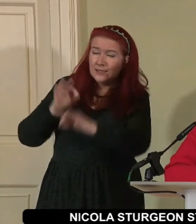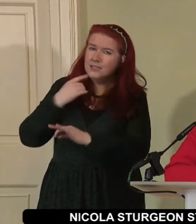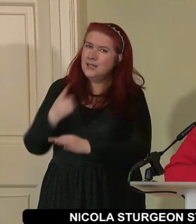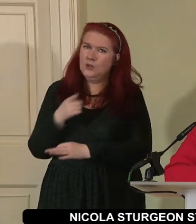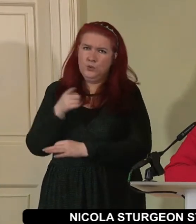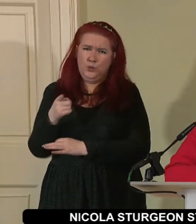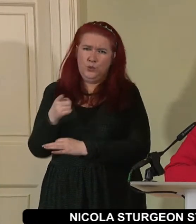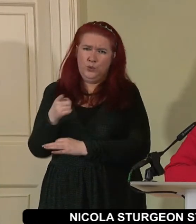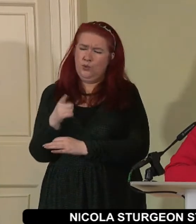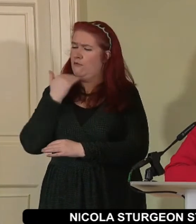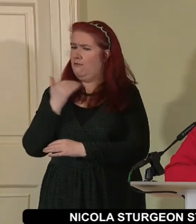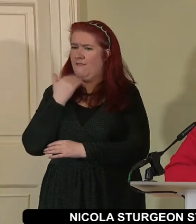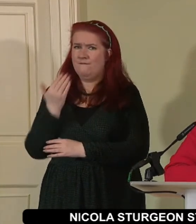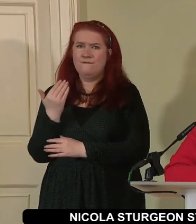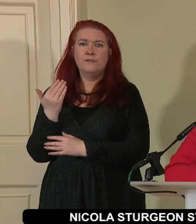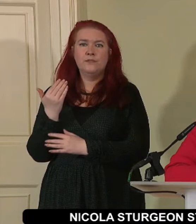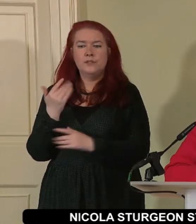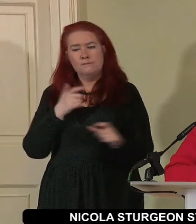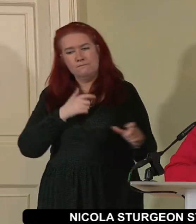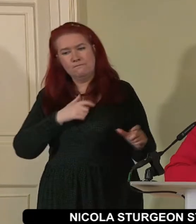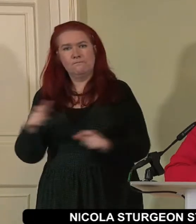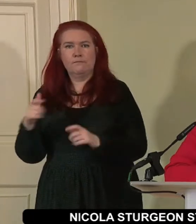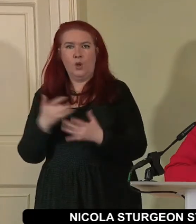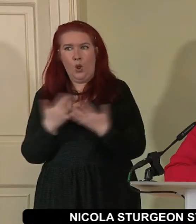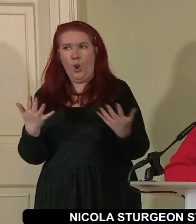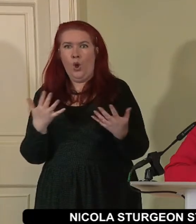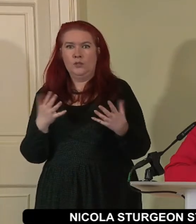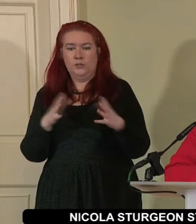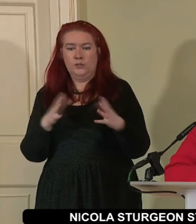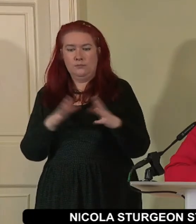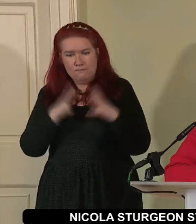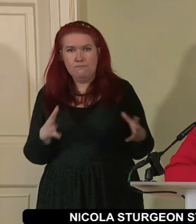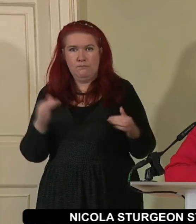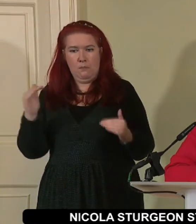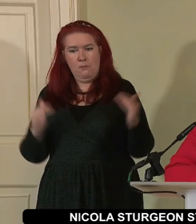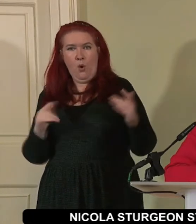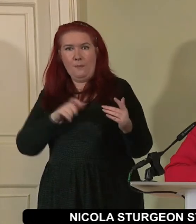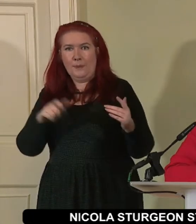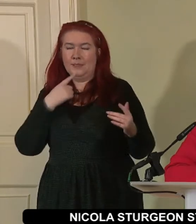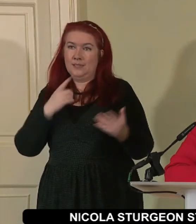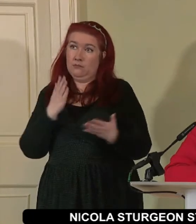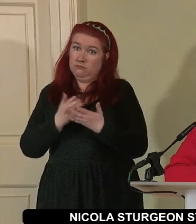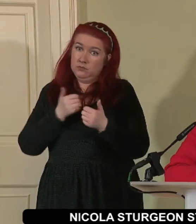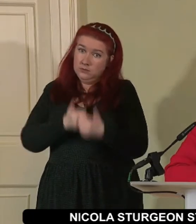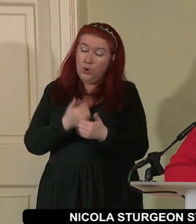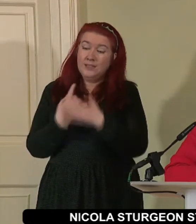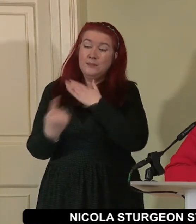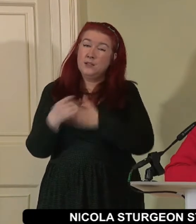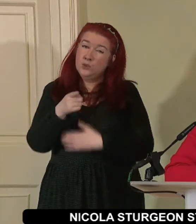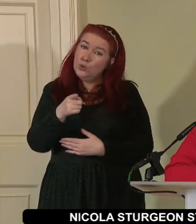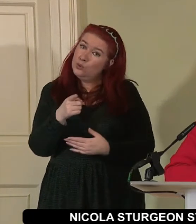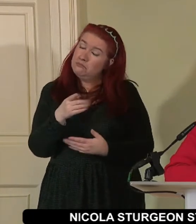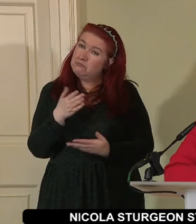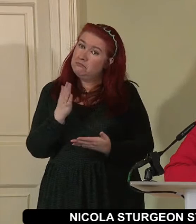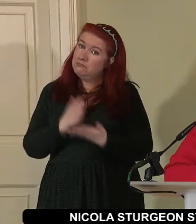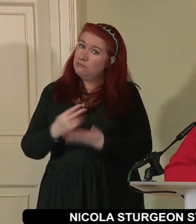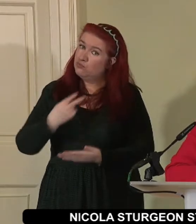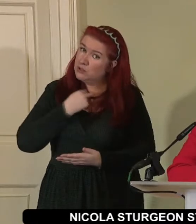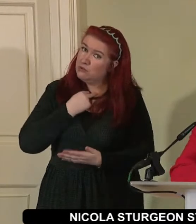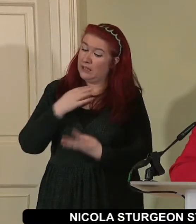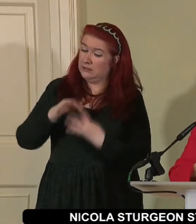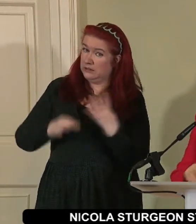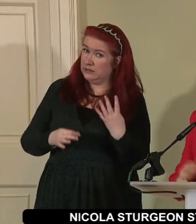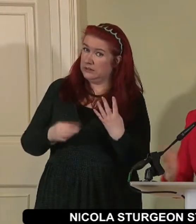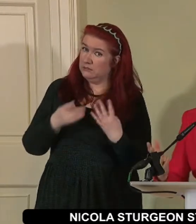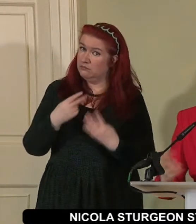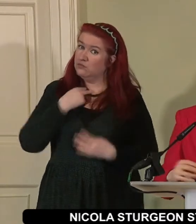near creating a sustained majority for independence. Do you have regrets about one or any of those